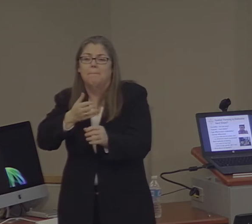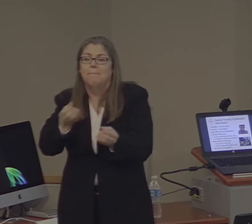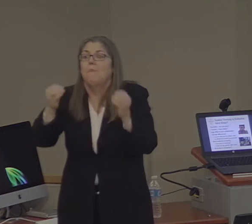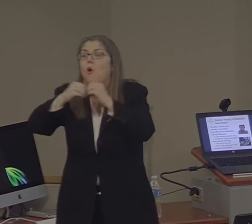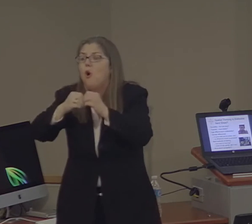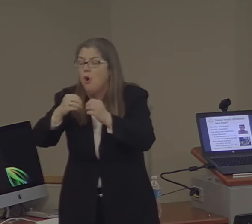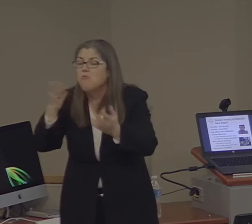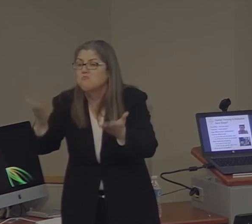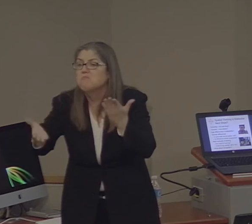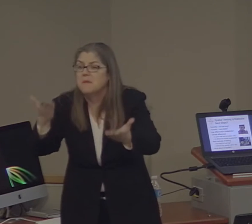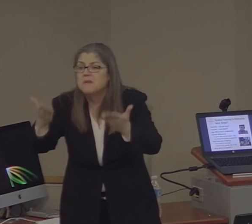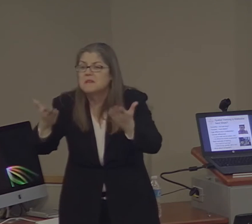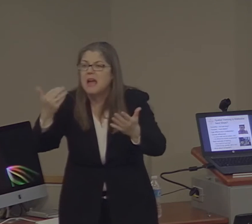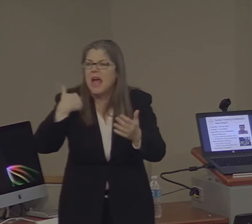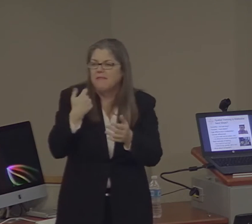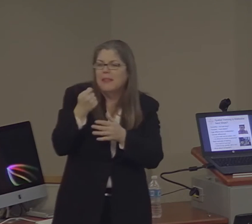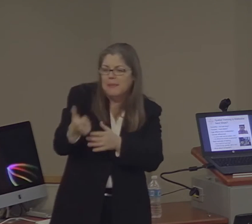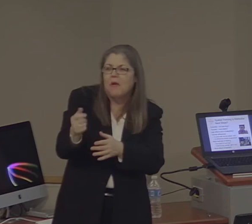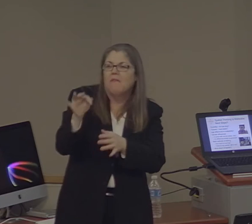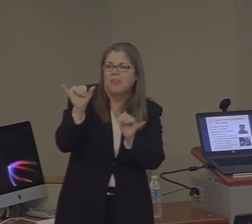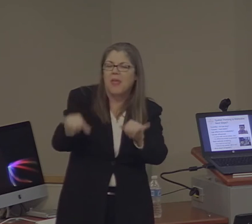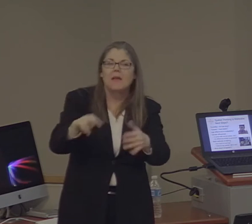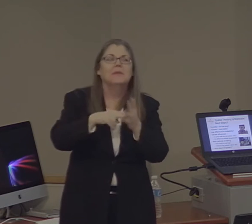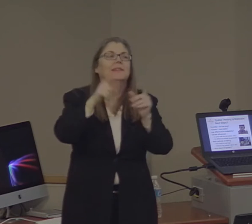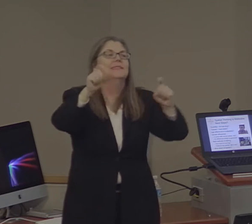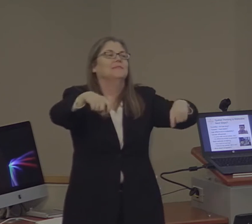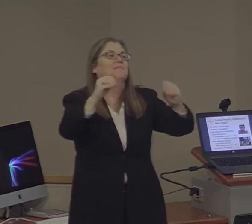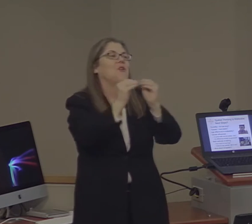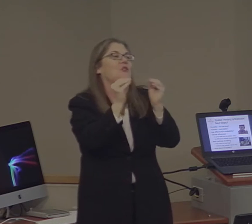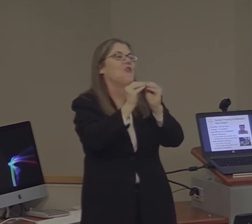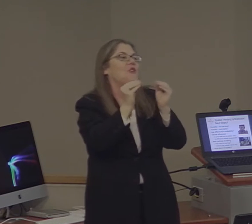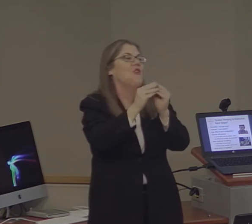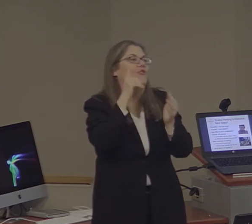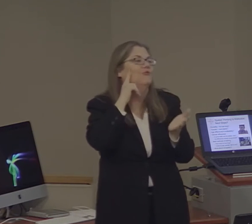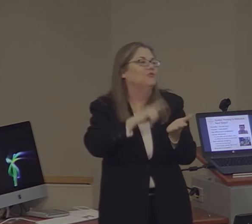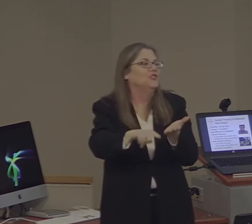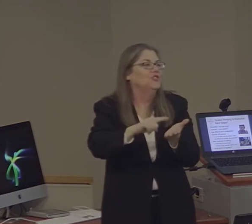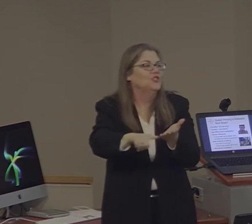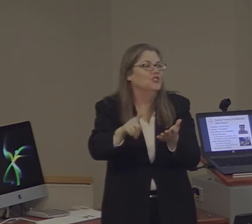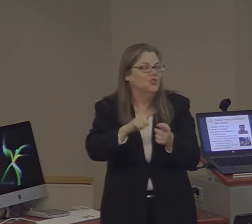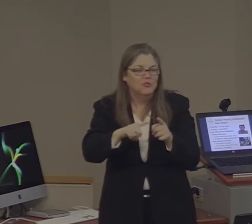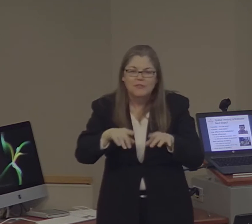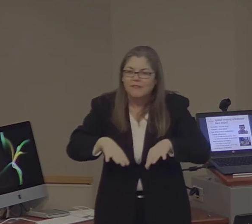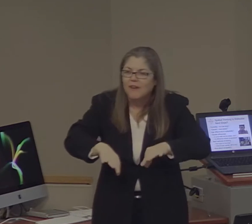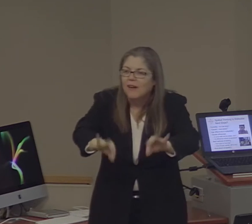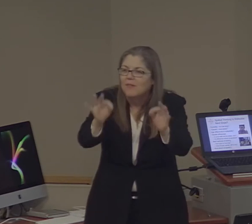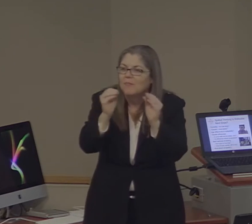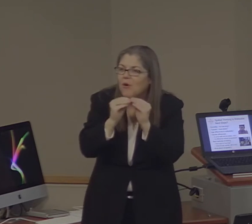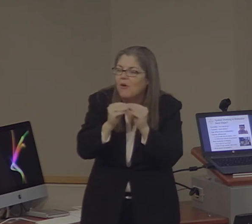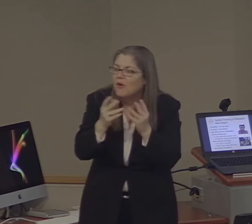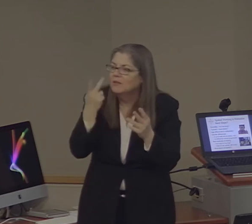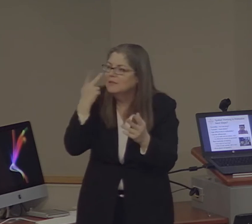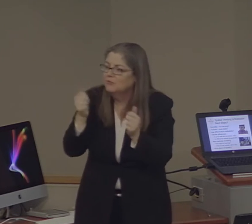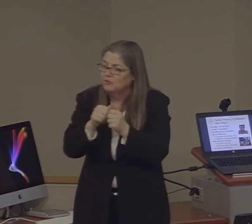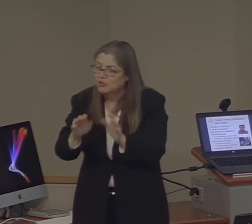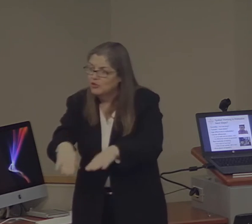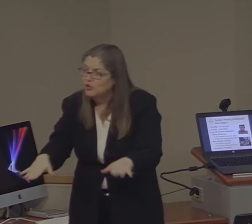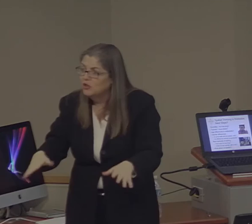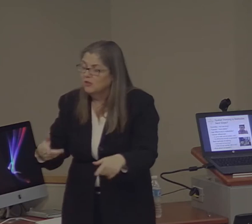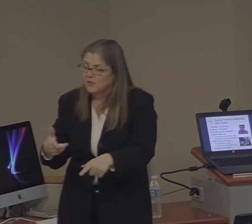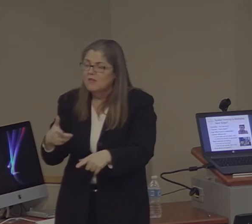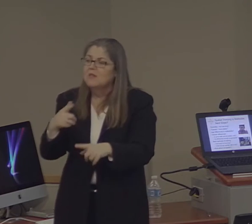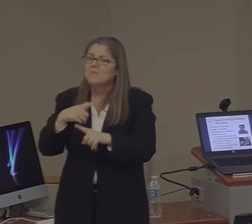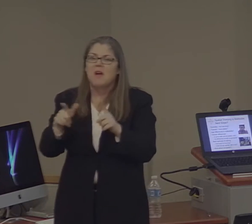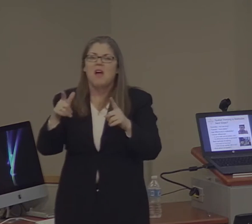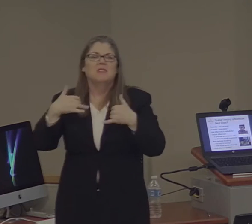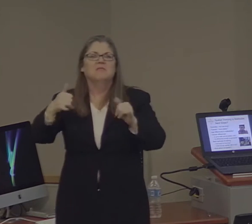significant. So I would like to see more interest in training of children. But that doesn't take away from the